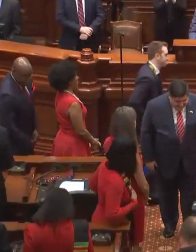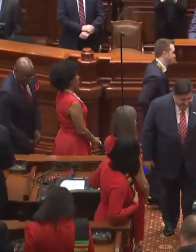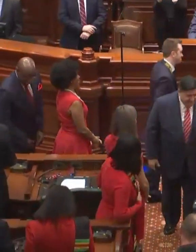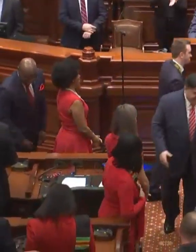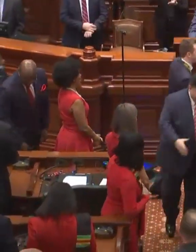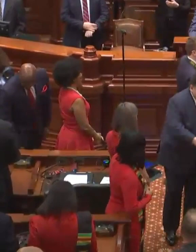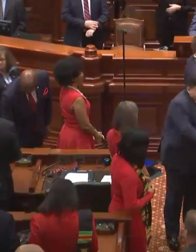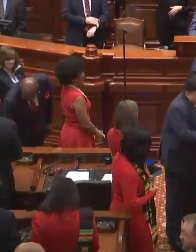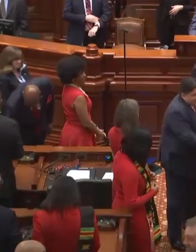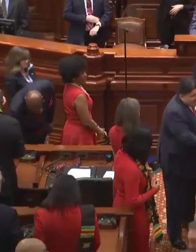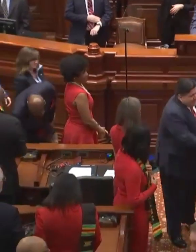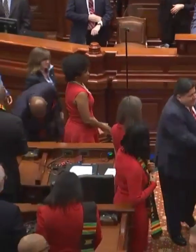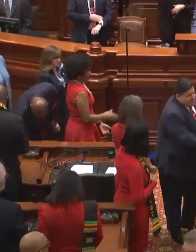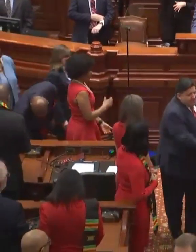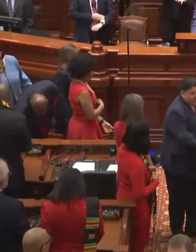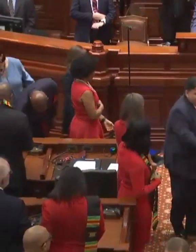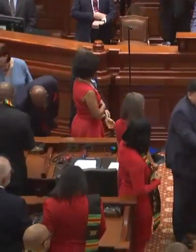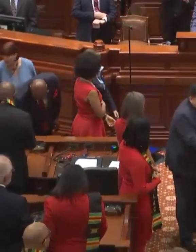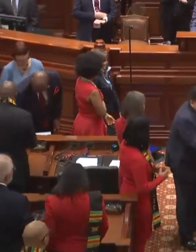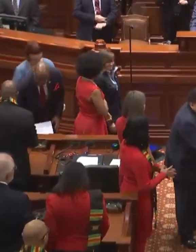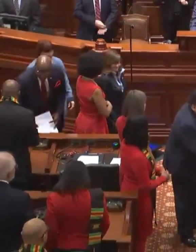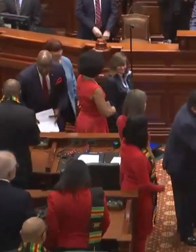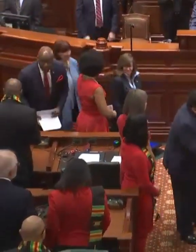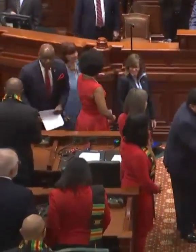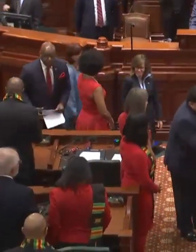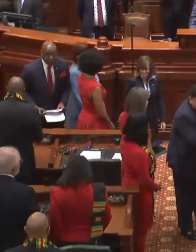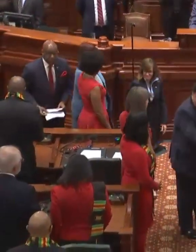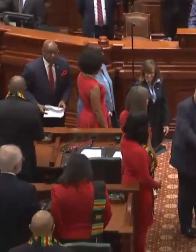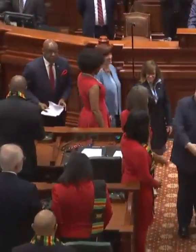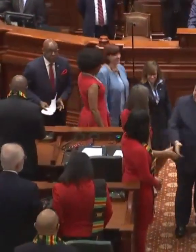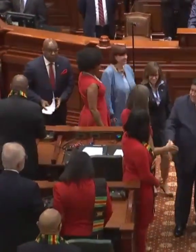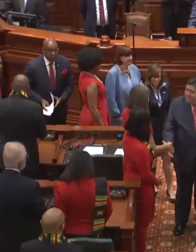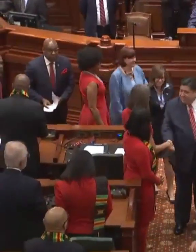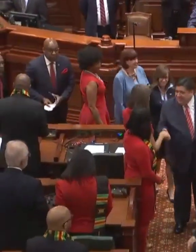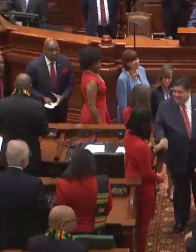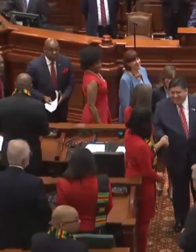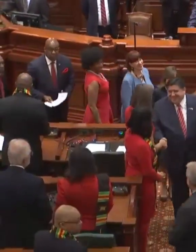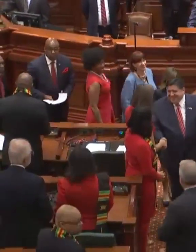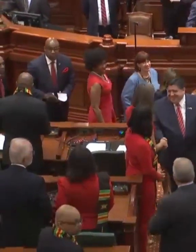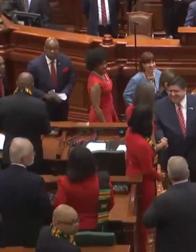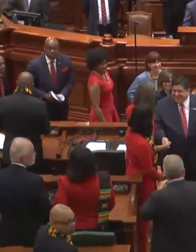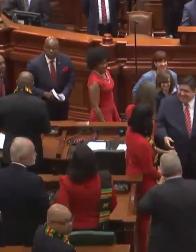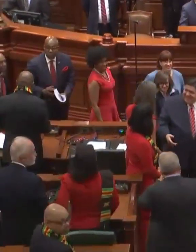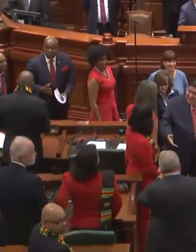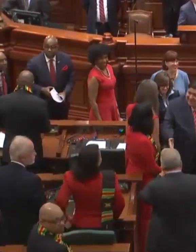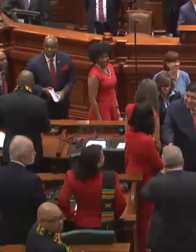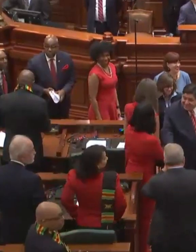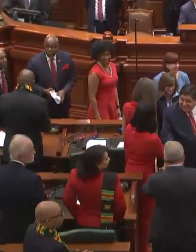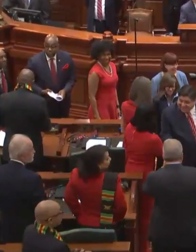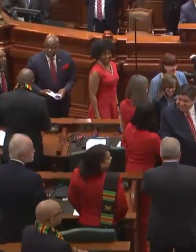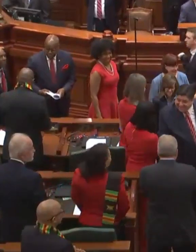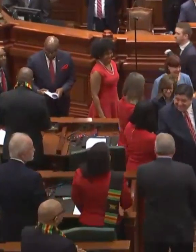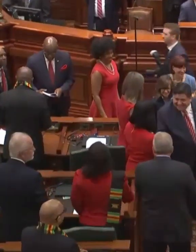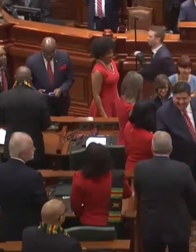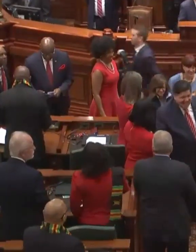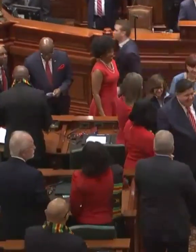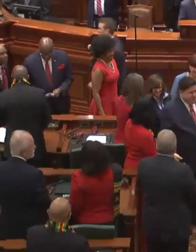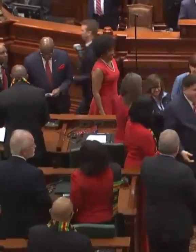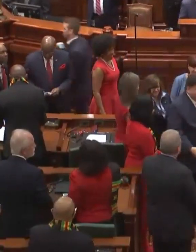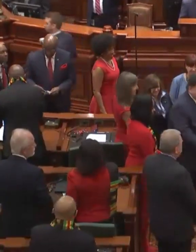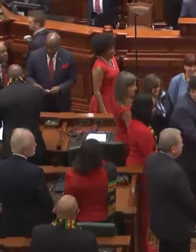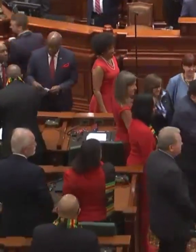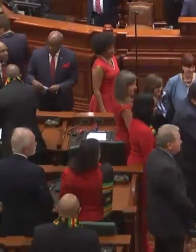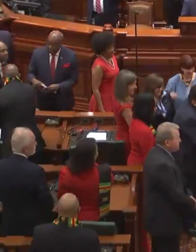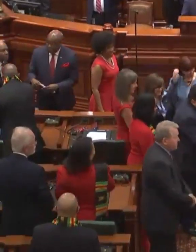arise. The President of the Senate has moved that the joint session do now arise. Those in favor say aye. Those opposed say nay. The ayes have